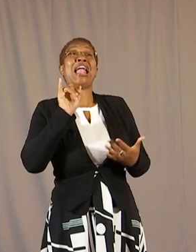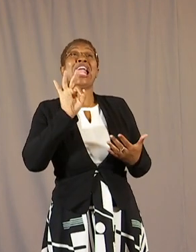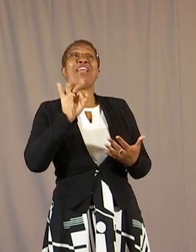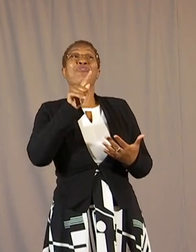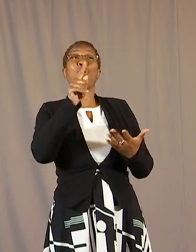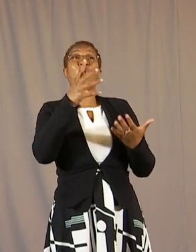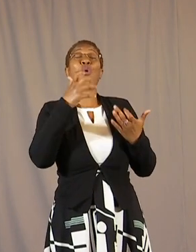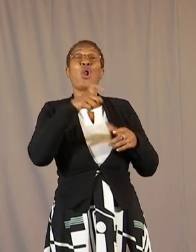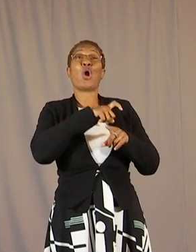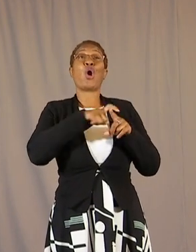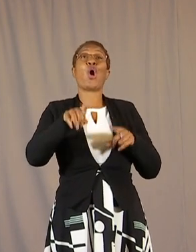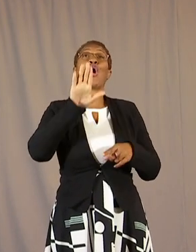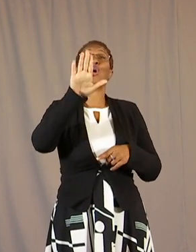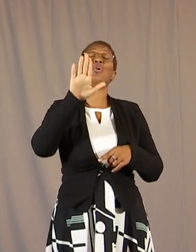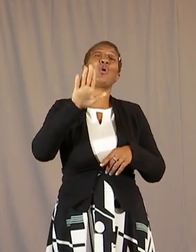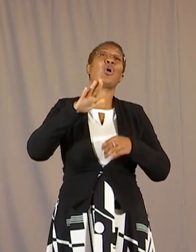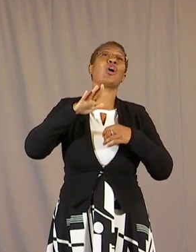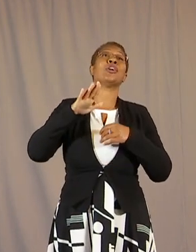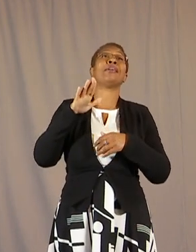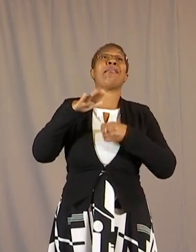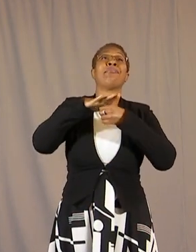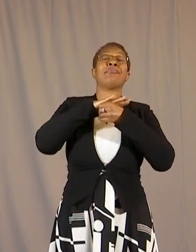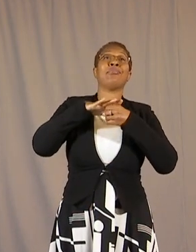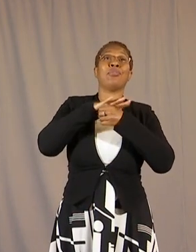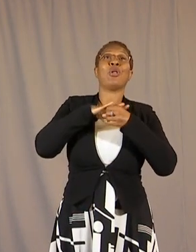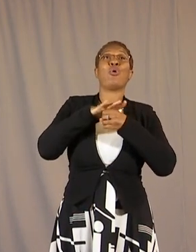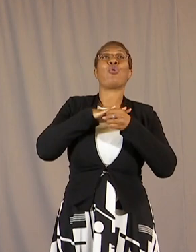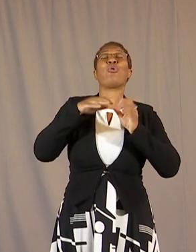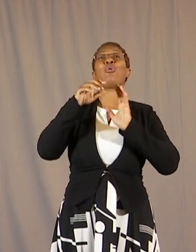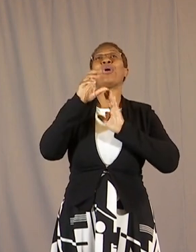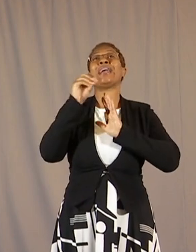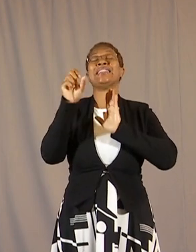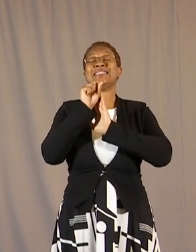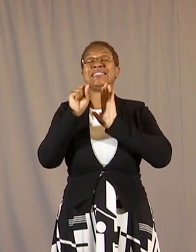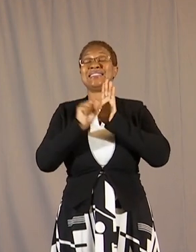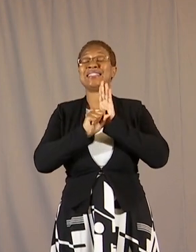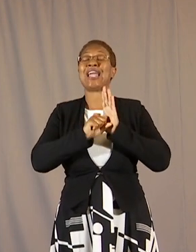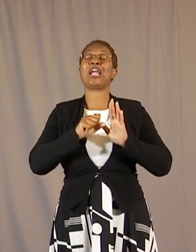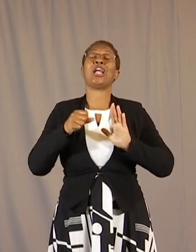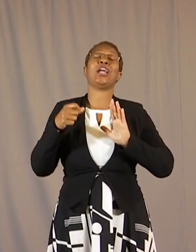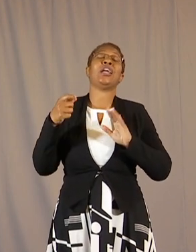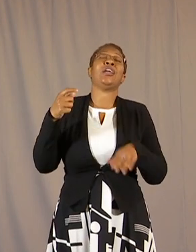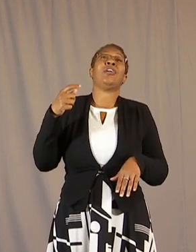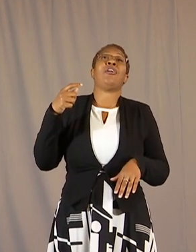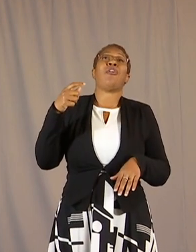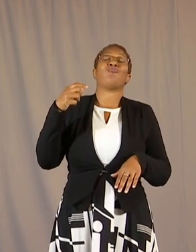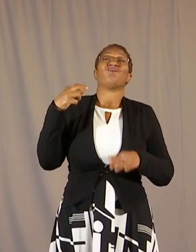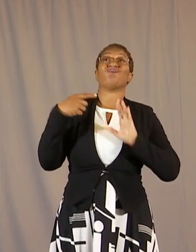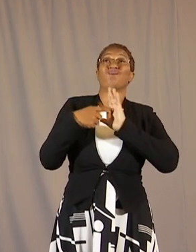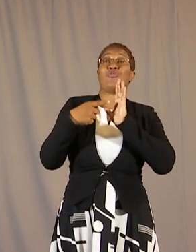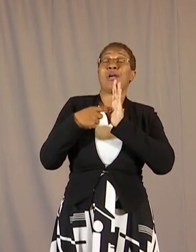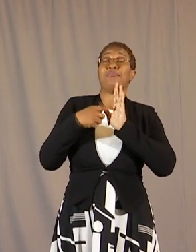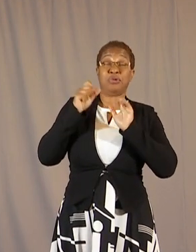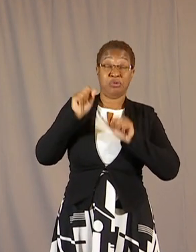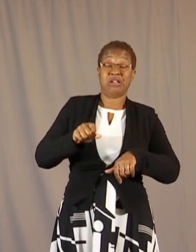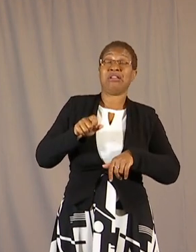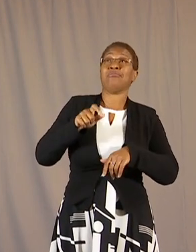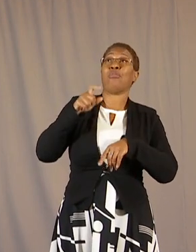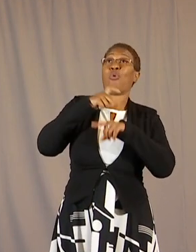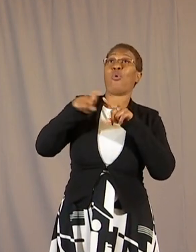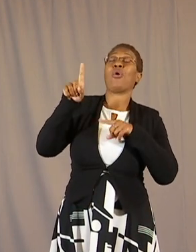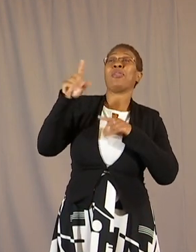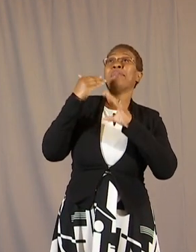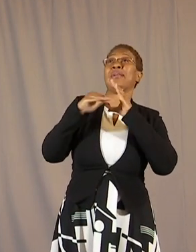or your state senator and say, support the Racial Disparities Task Force recommendations for funding, we would sincerely appreciate